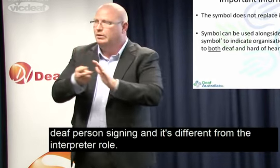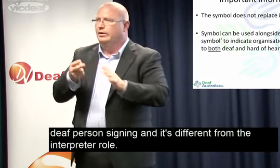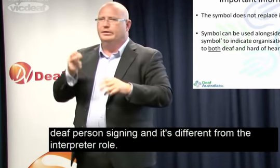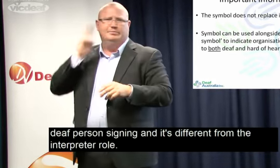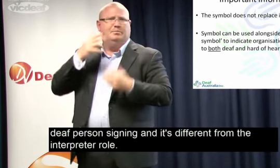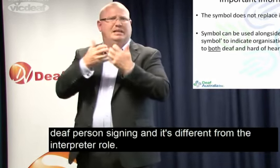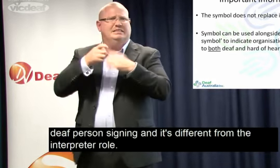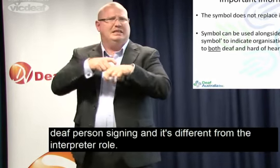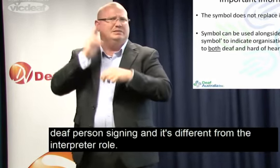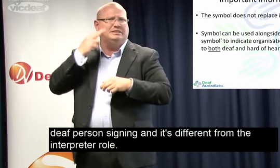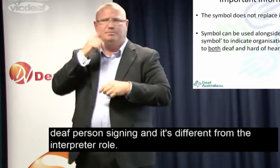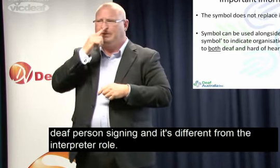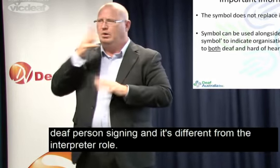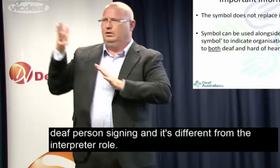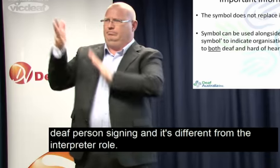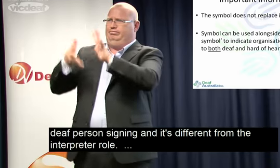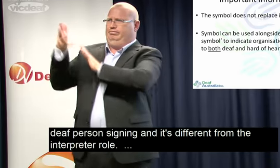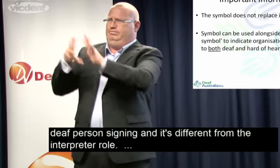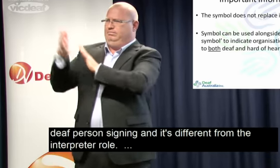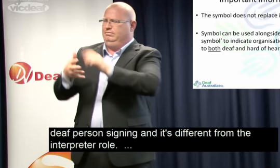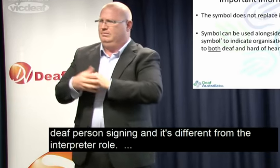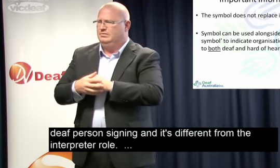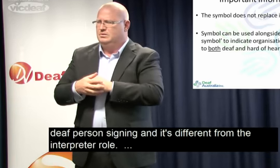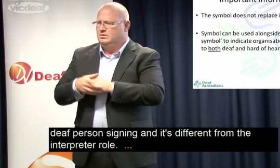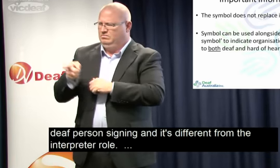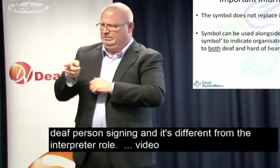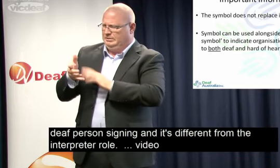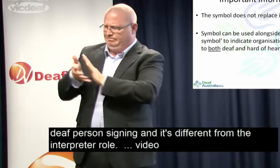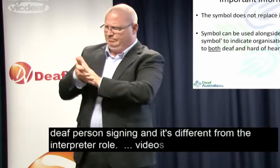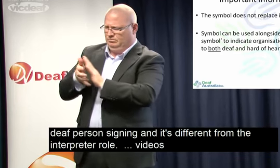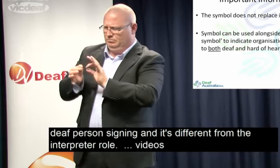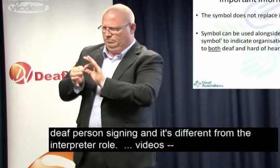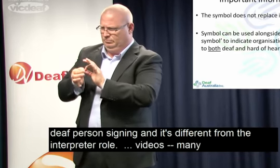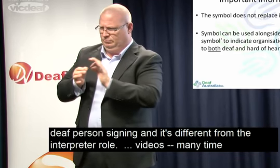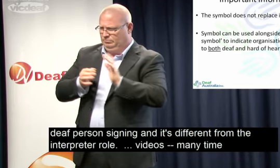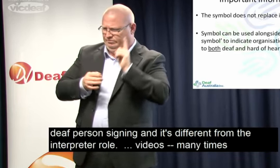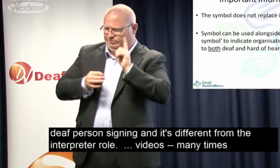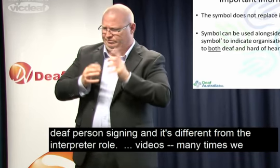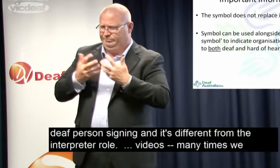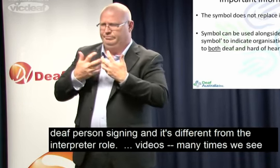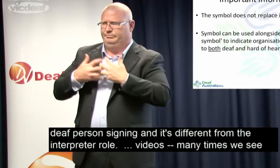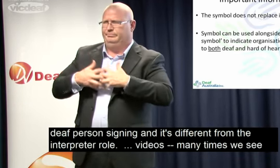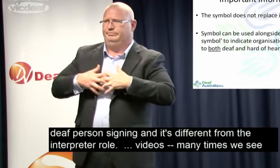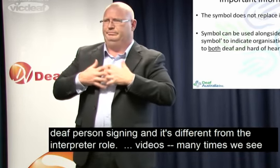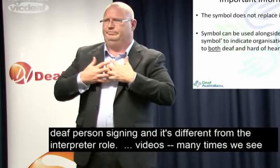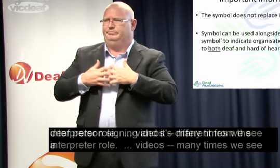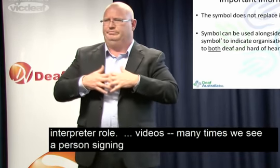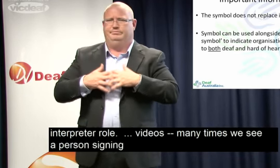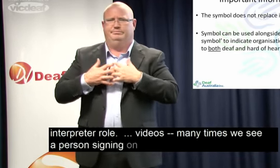Producing videos. Many times we see a person signing on a video and they're deaf, but they've